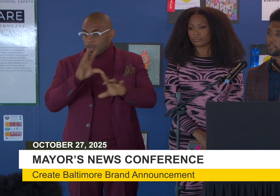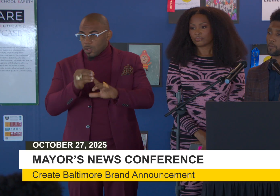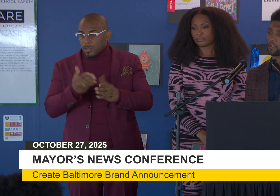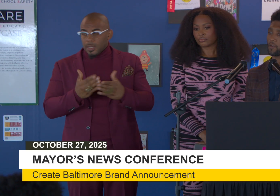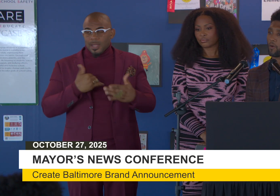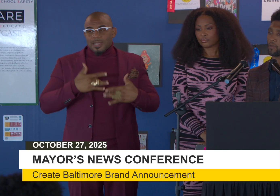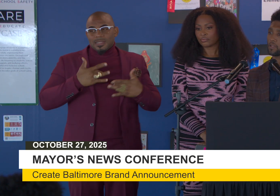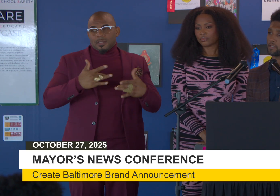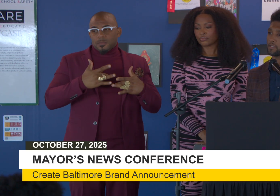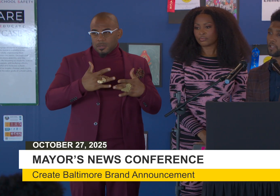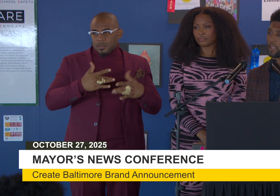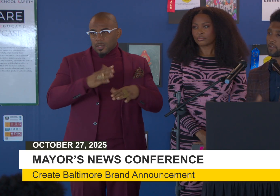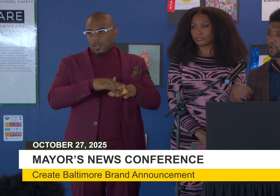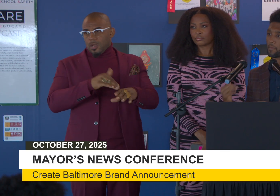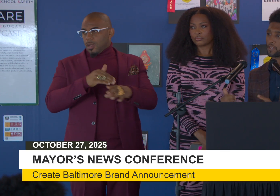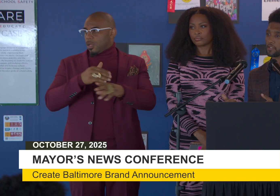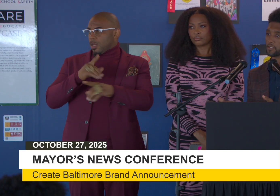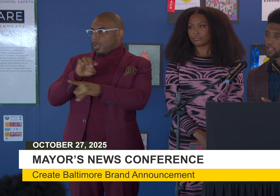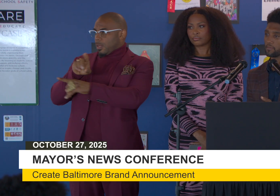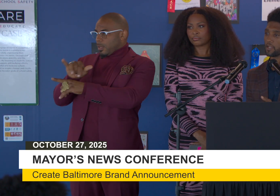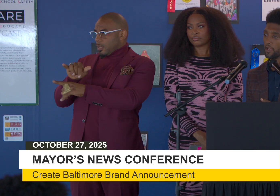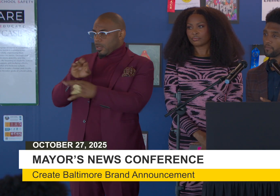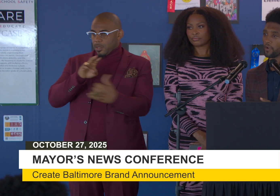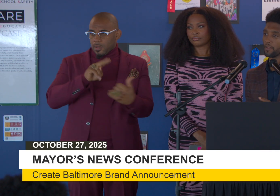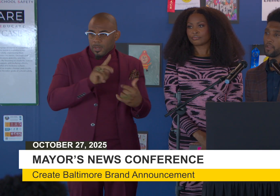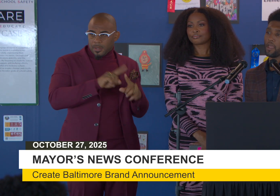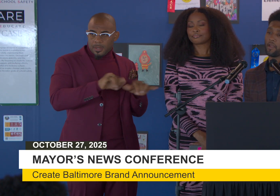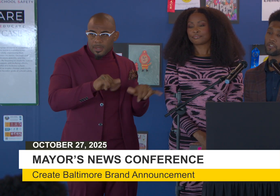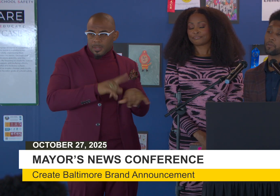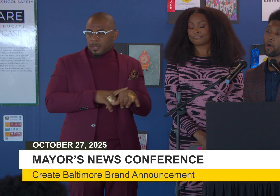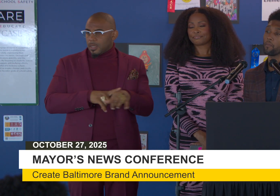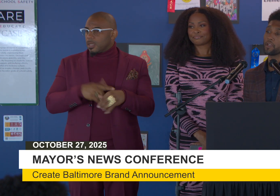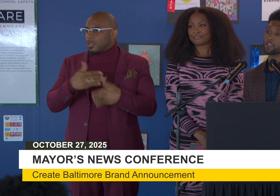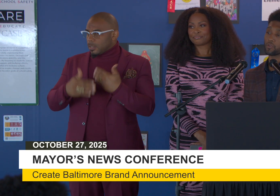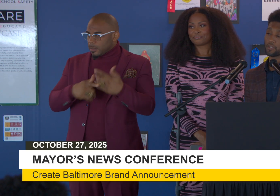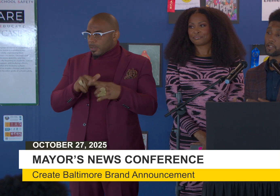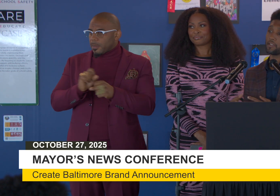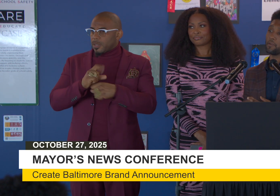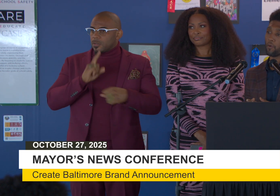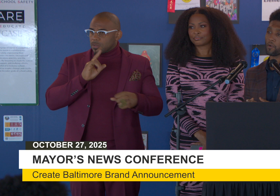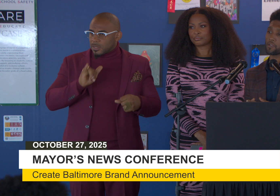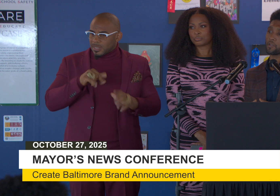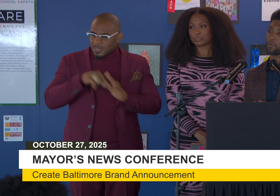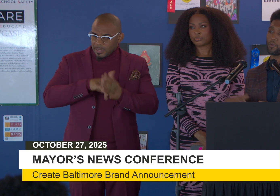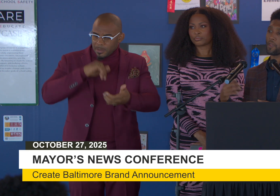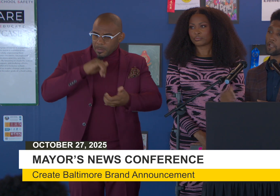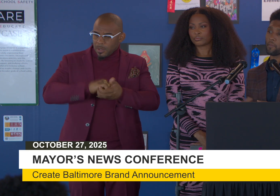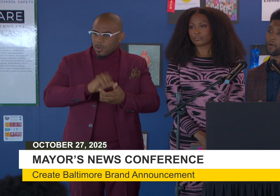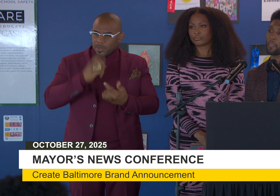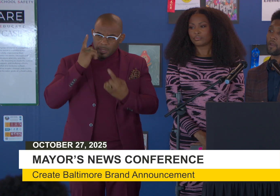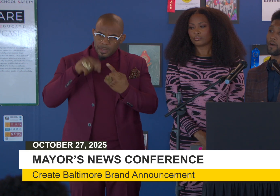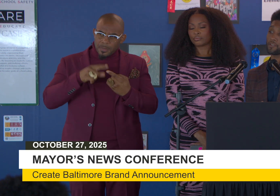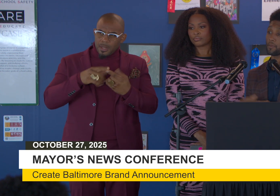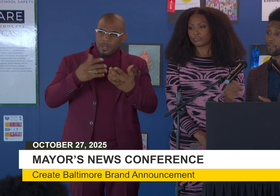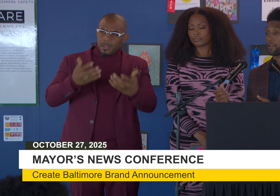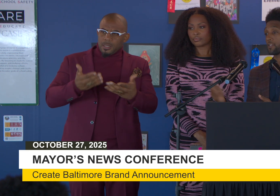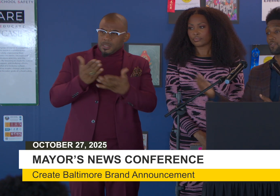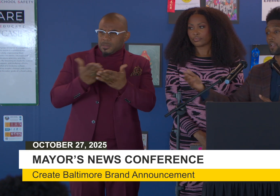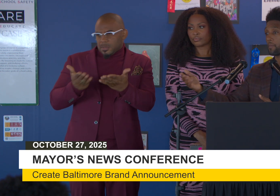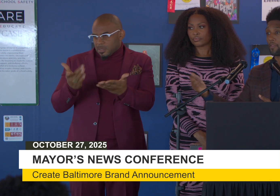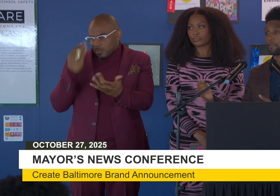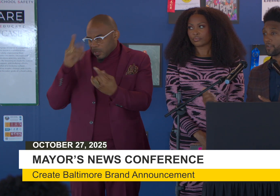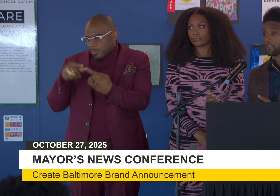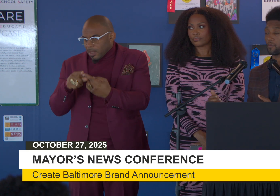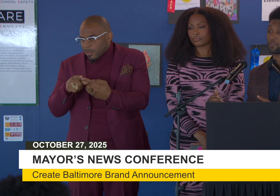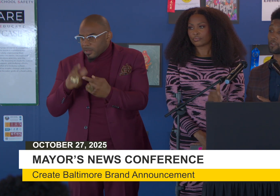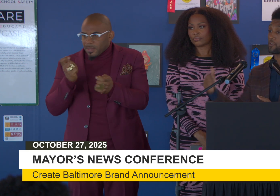thing, I typically call Lindsay and Robyn at the same time, right? And it's about making sure that that deep partnership. When you think about some of the things, you